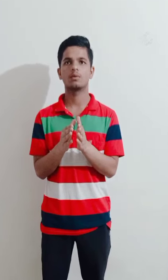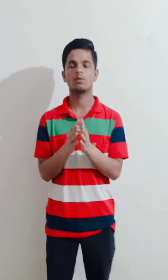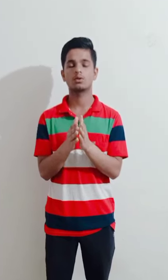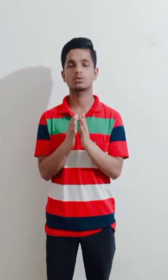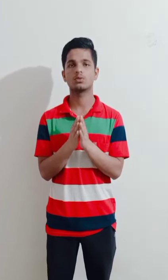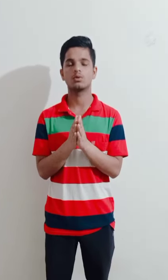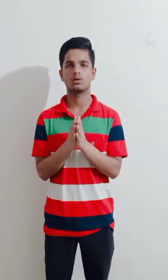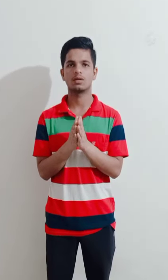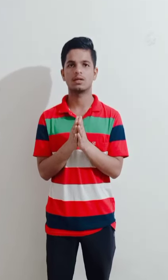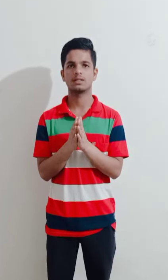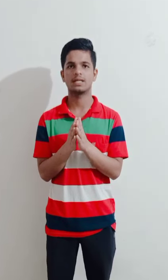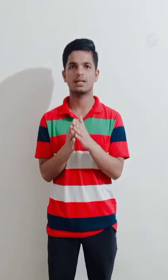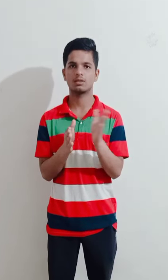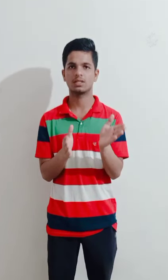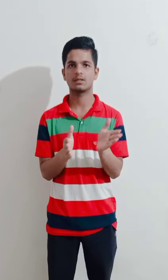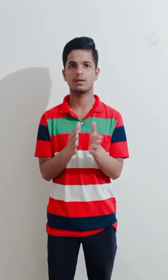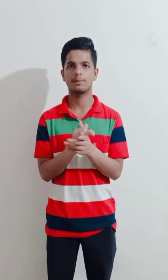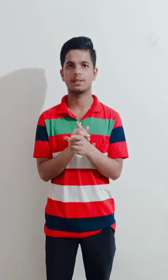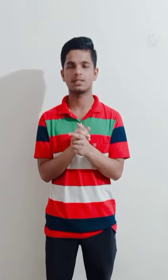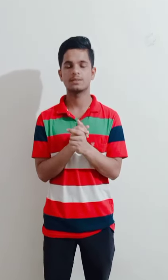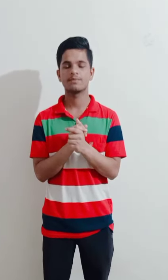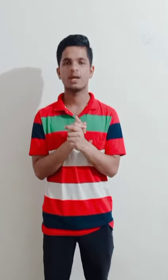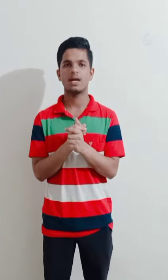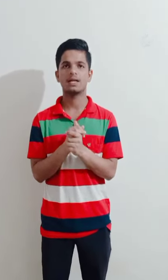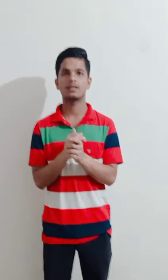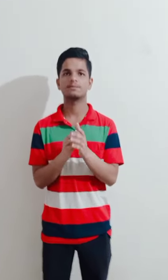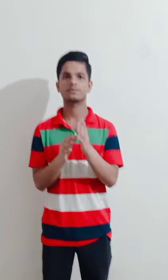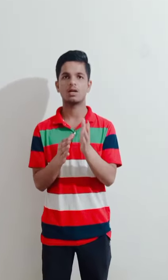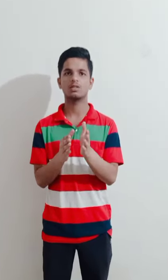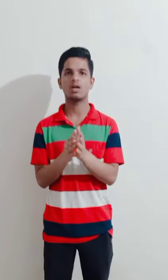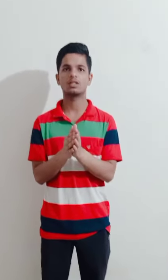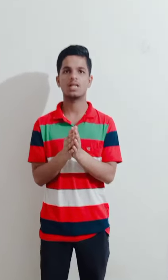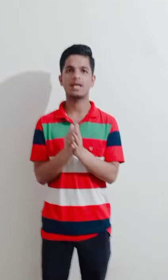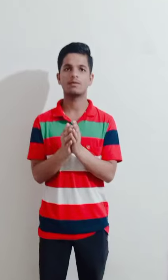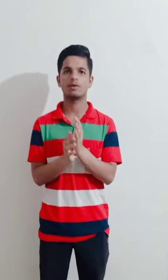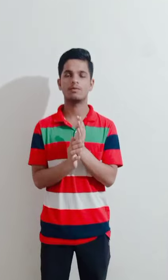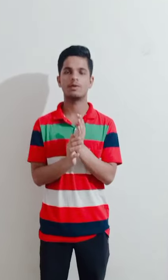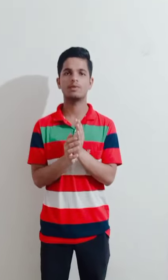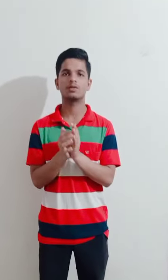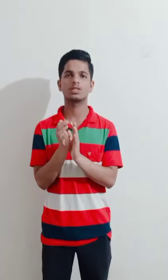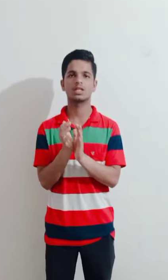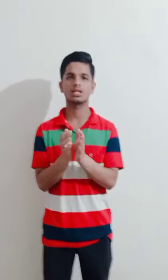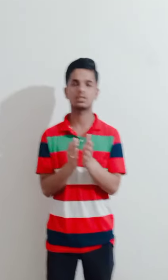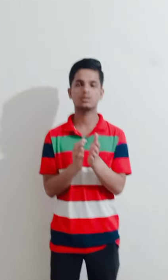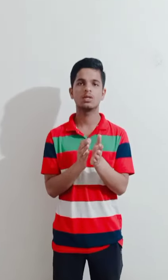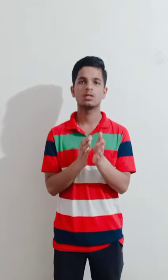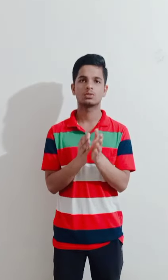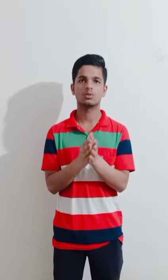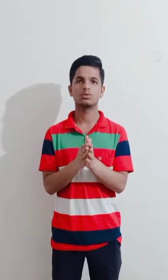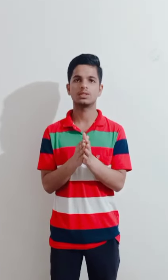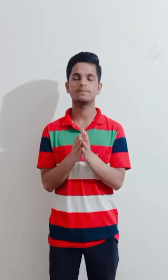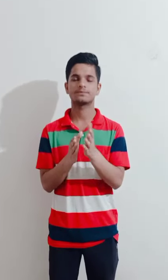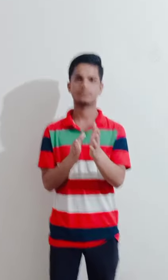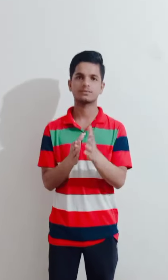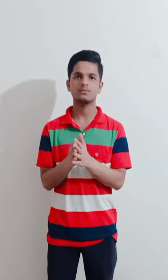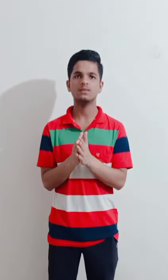more slow than other methods. And on the other hand, when we use recursive solution,